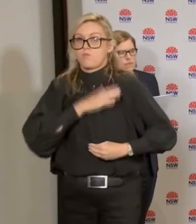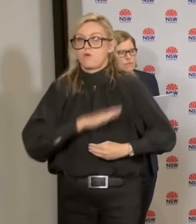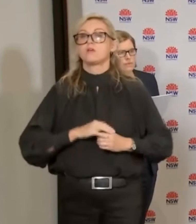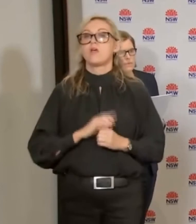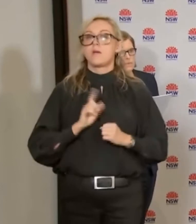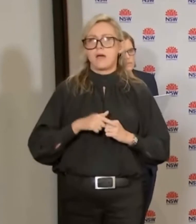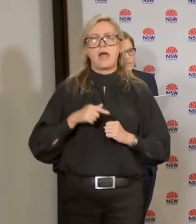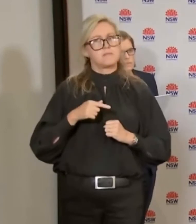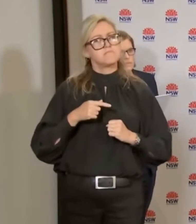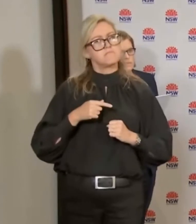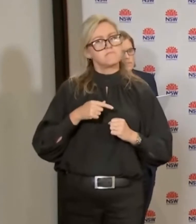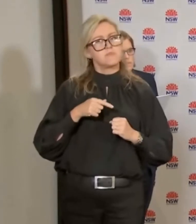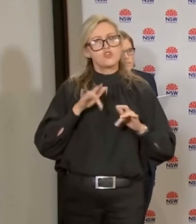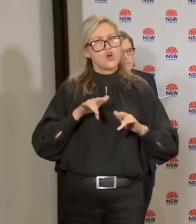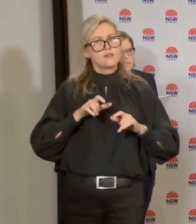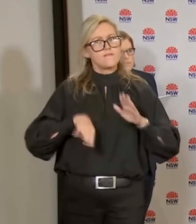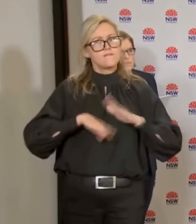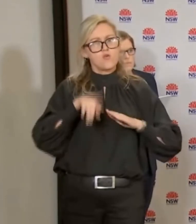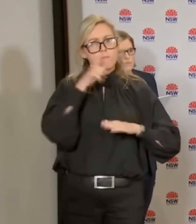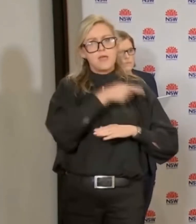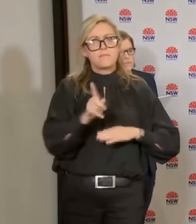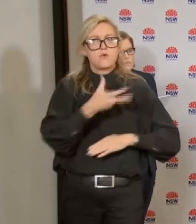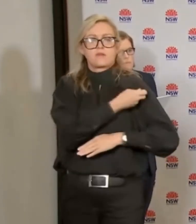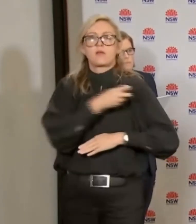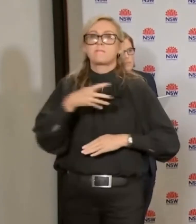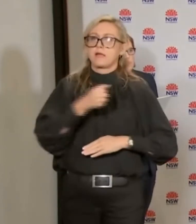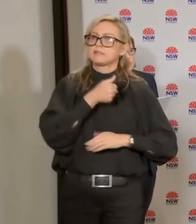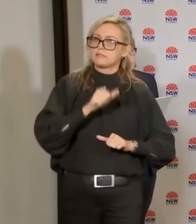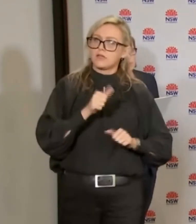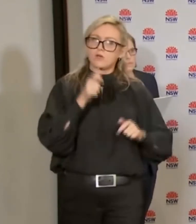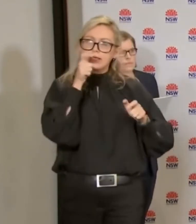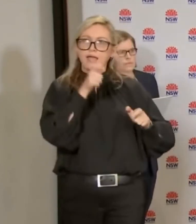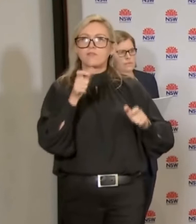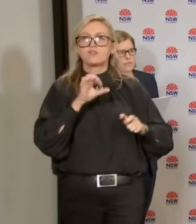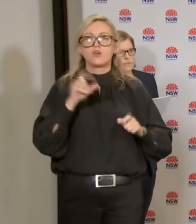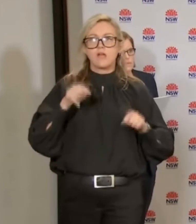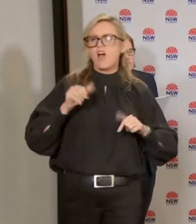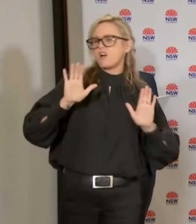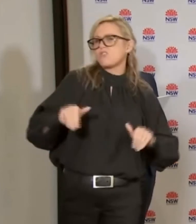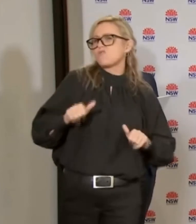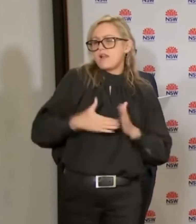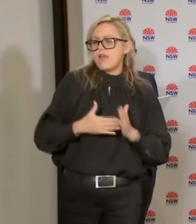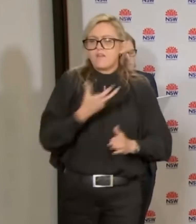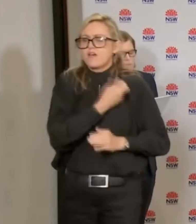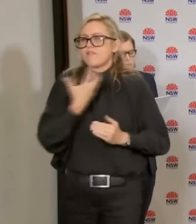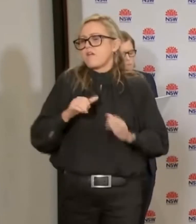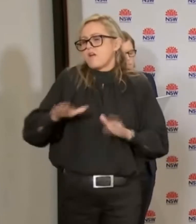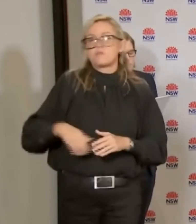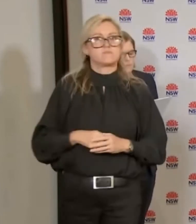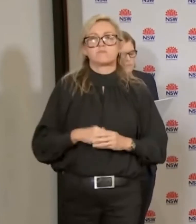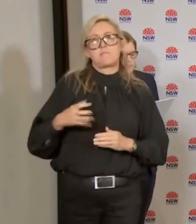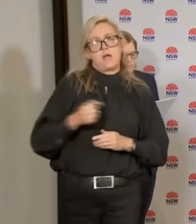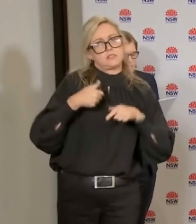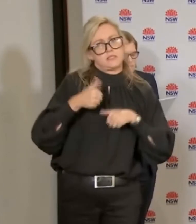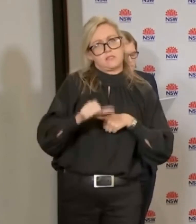as ever. We have to make sure we don't get complacent. We stick to the COVID restrictions and the rules to make sure all of us